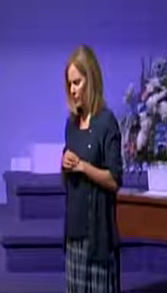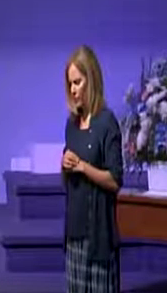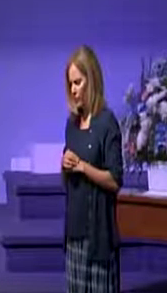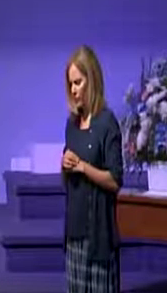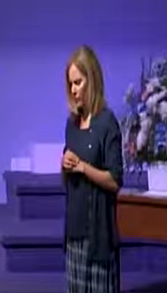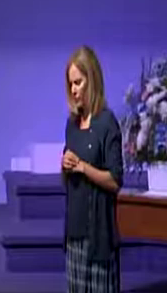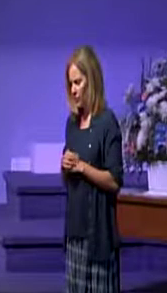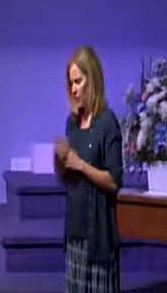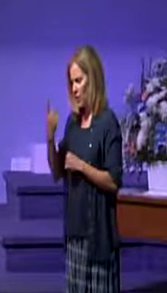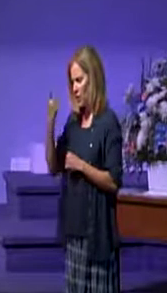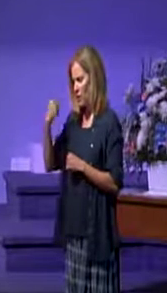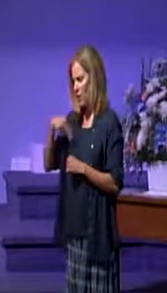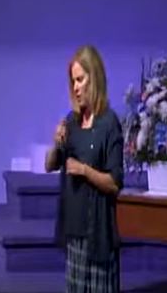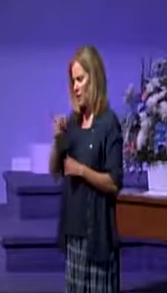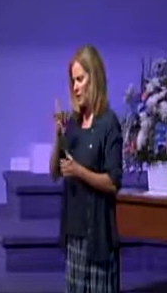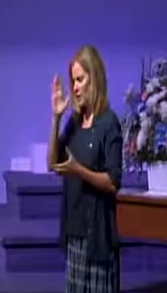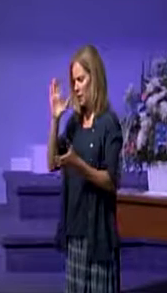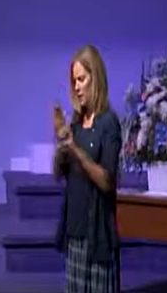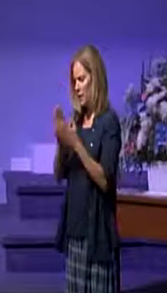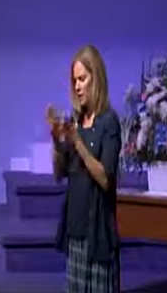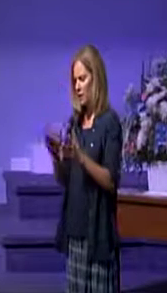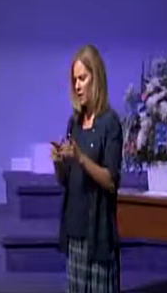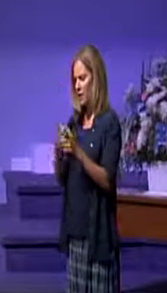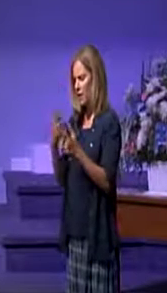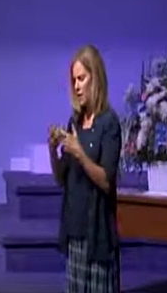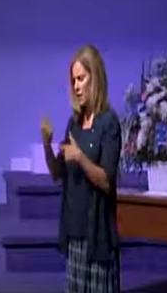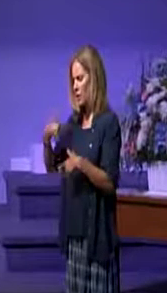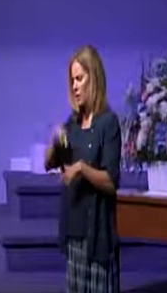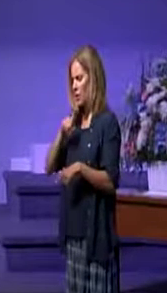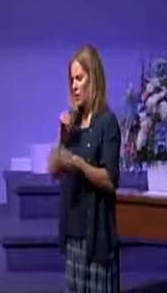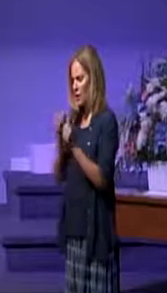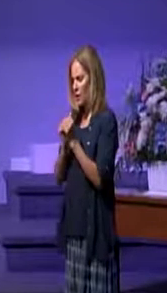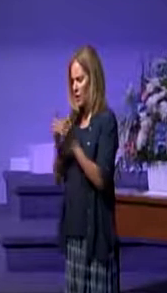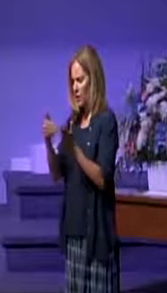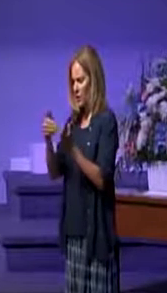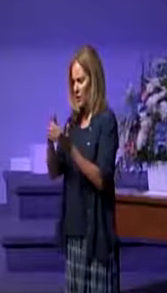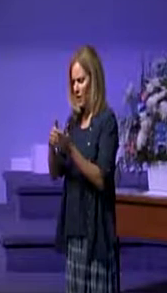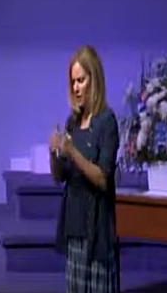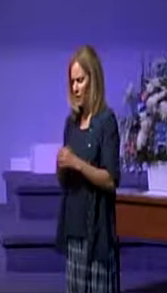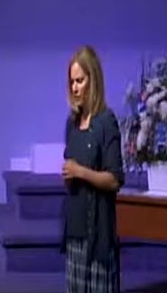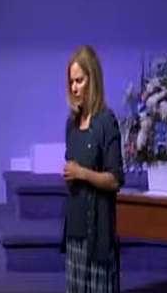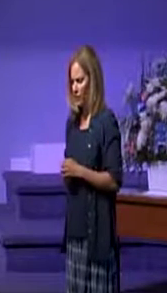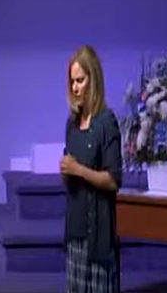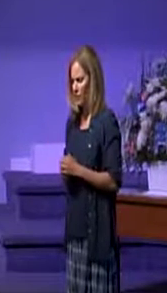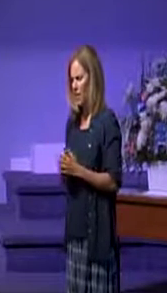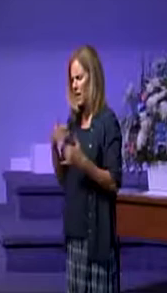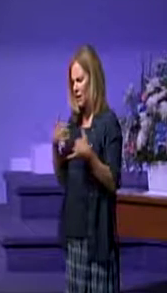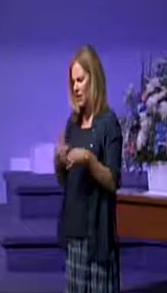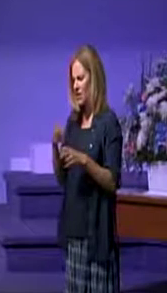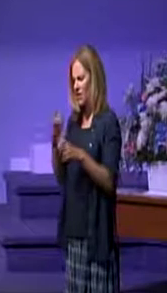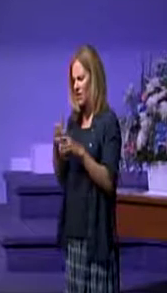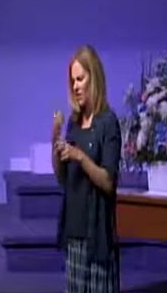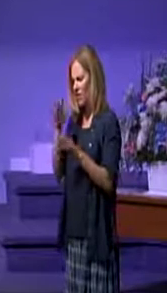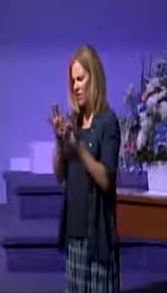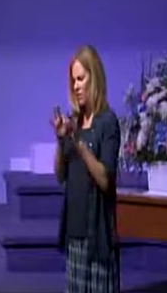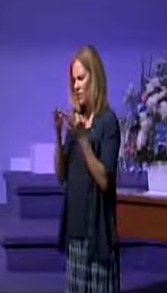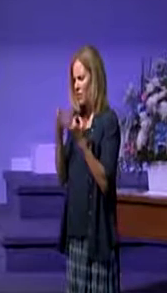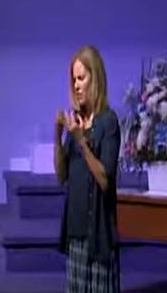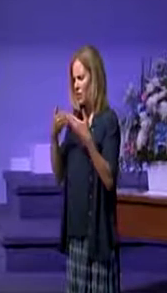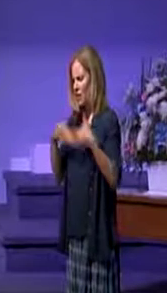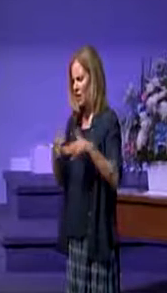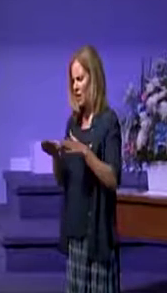And for us as believers, it's until we are all together again. But it's still hard for families, Lord, to let a loved one